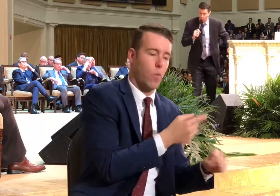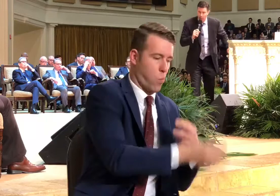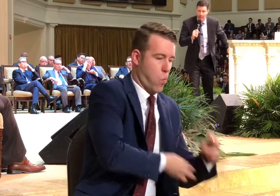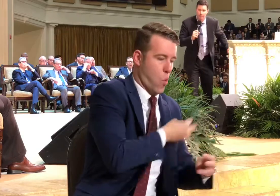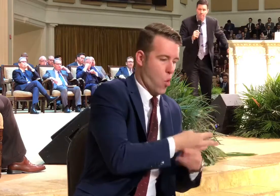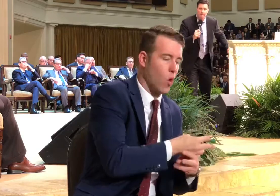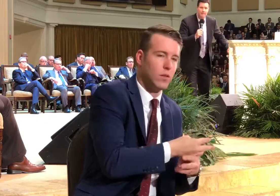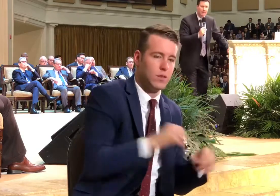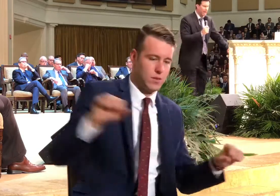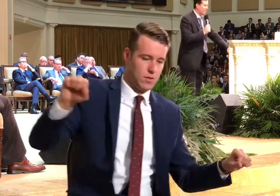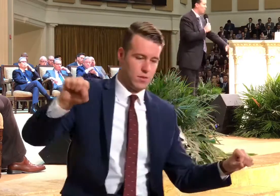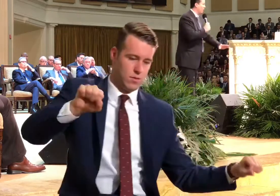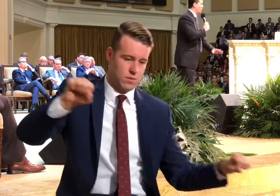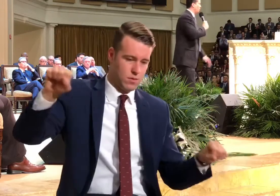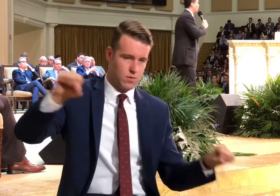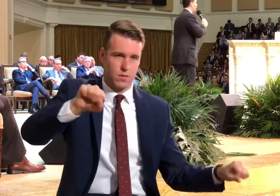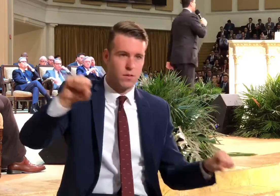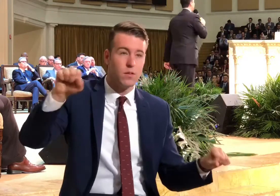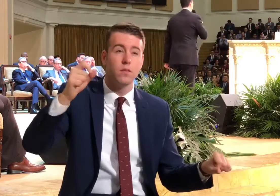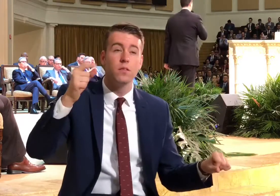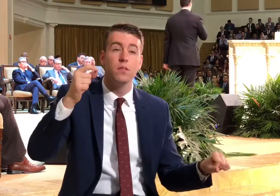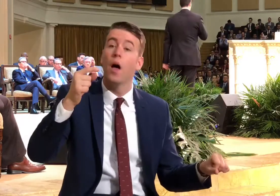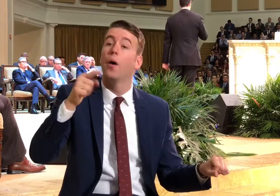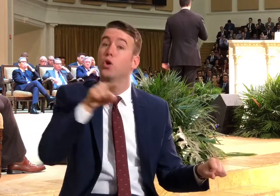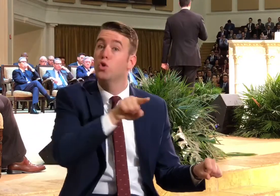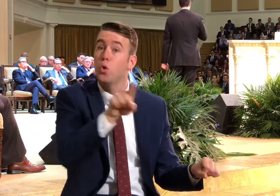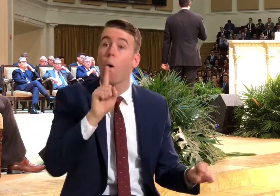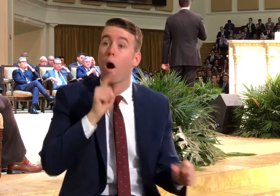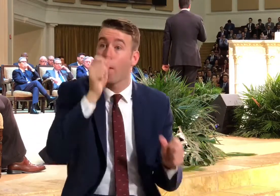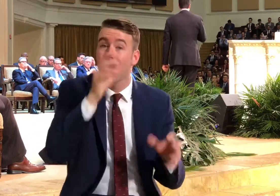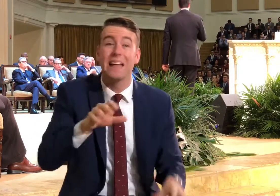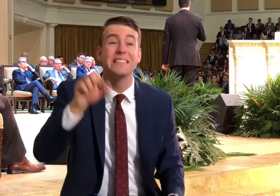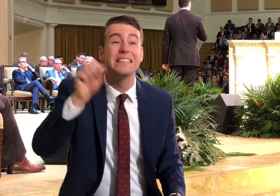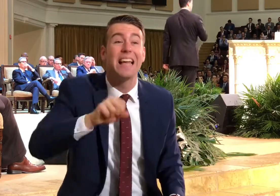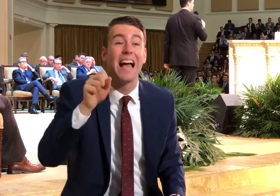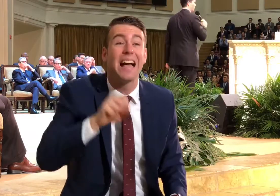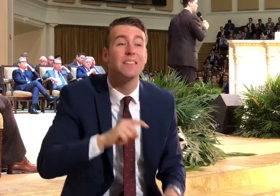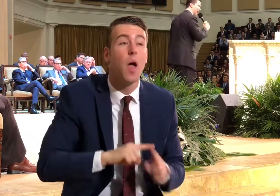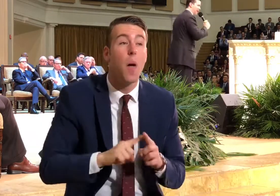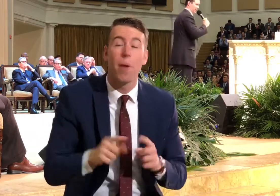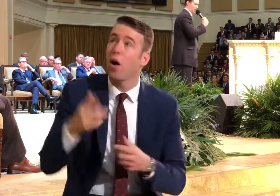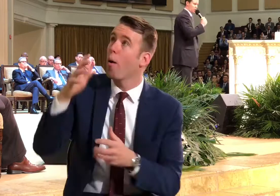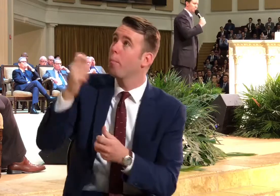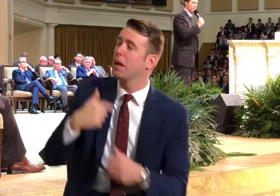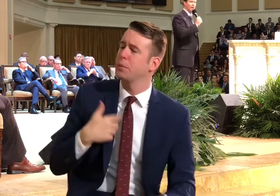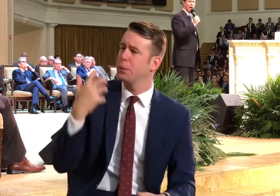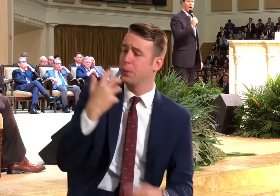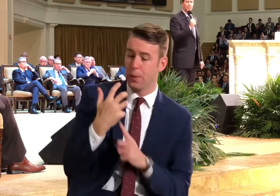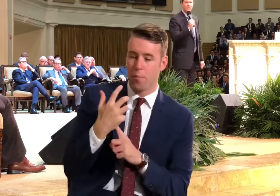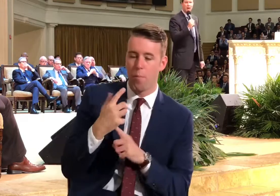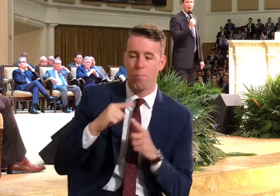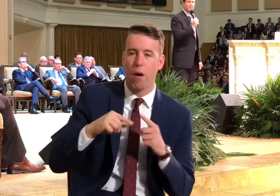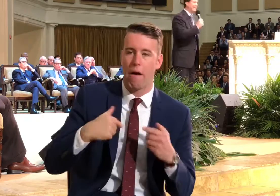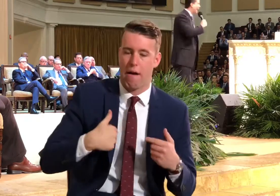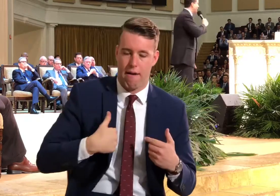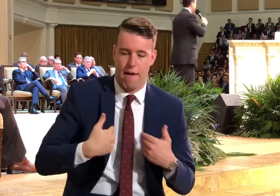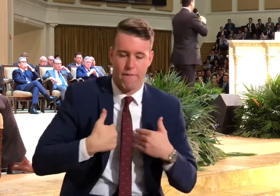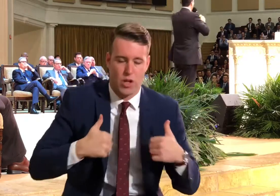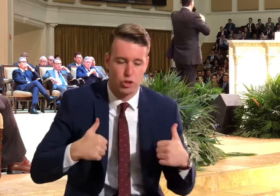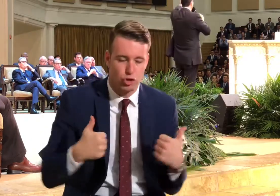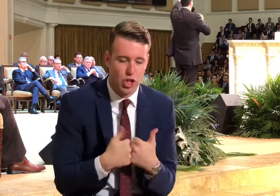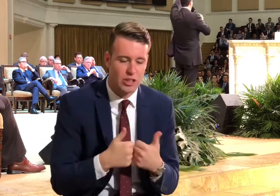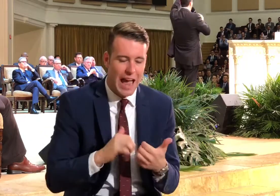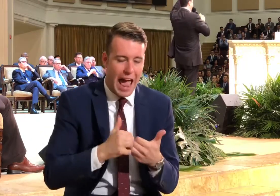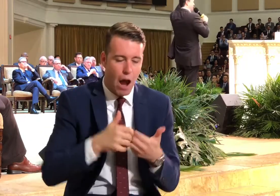the world. And though you are blessed, you are faced with the challenge of